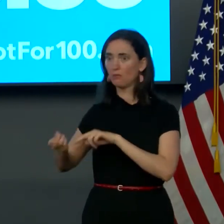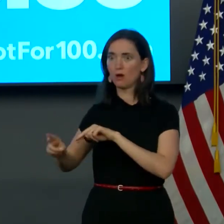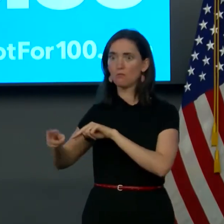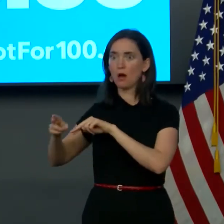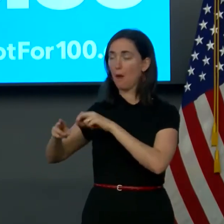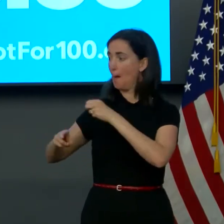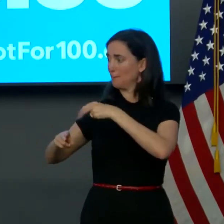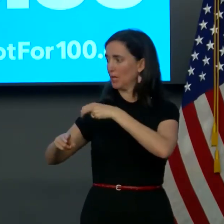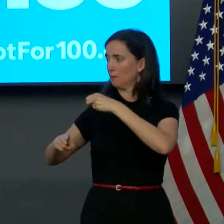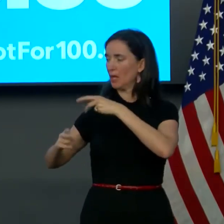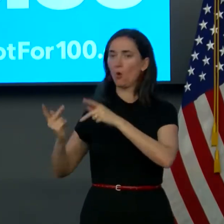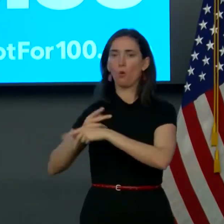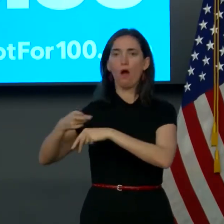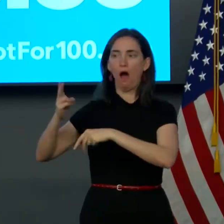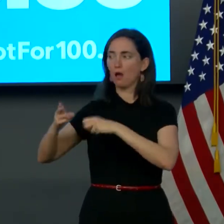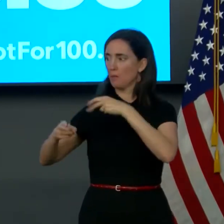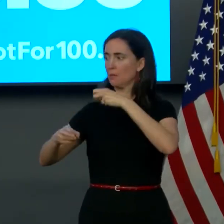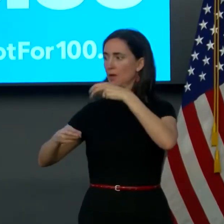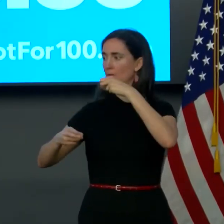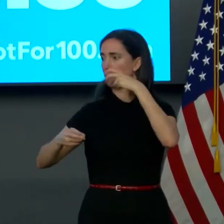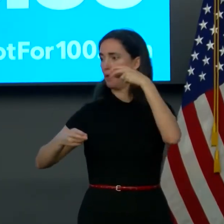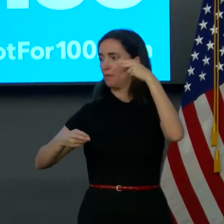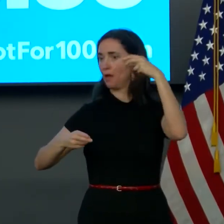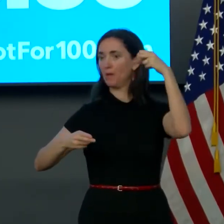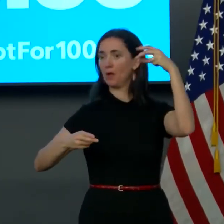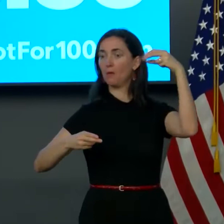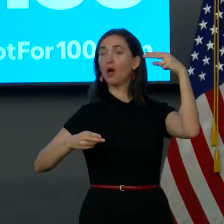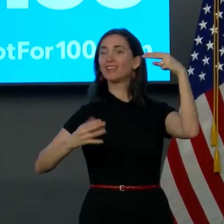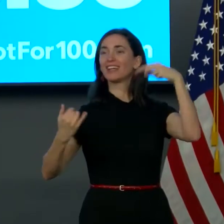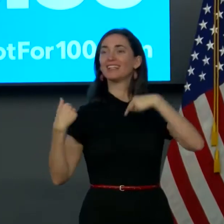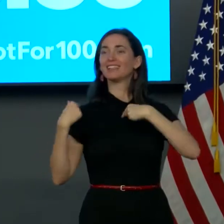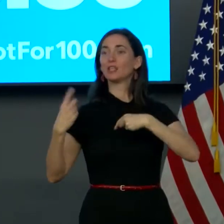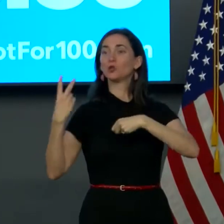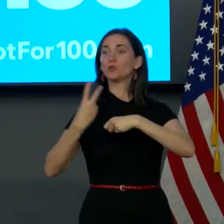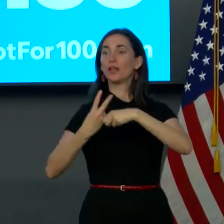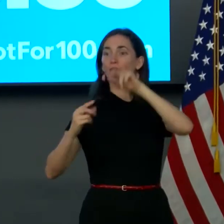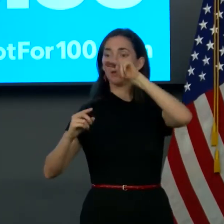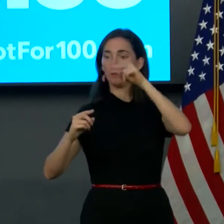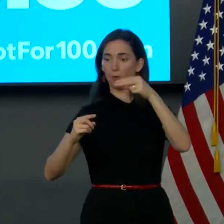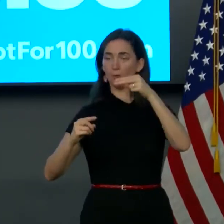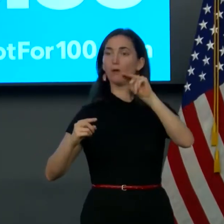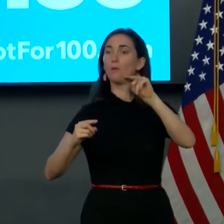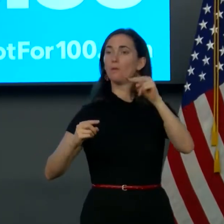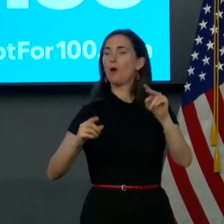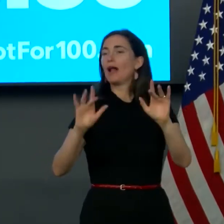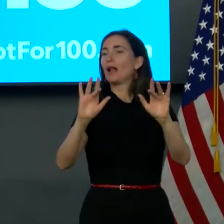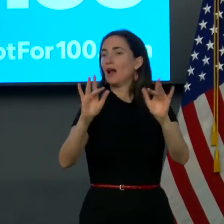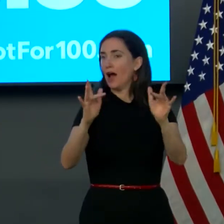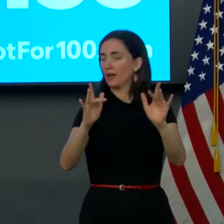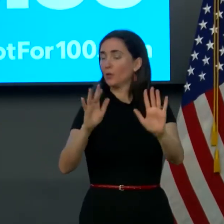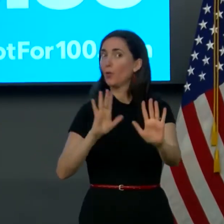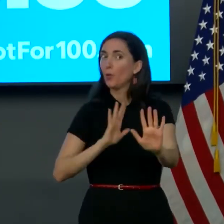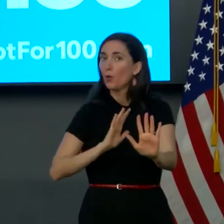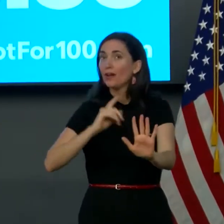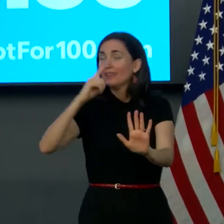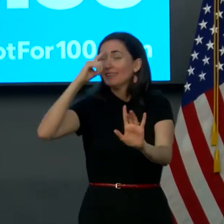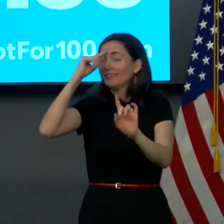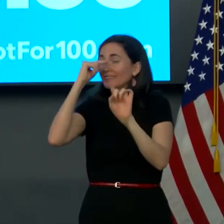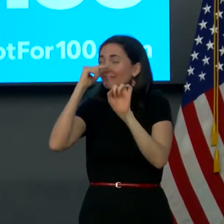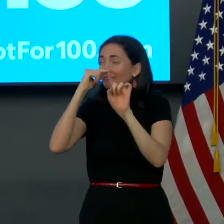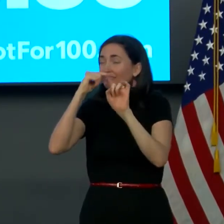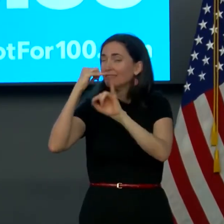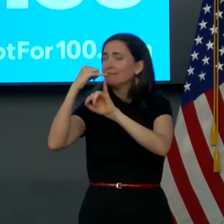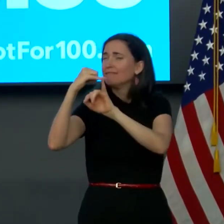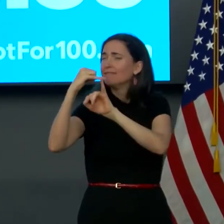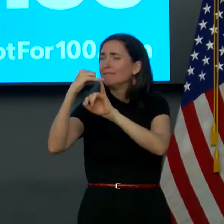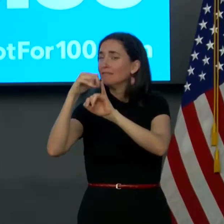small decreases. We basically have been flat over the last couple of days. And of course, that's a glimmer of good news anyway, and